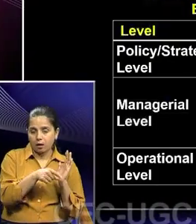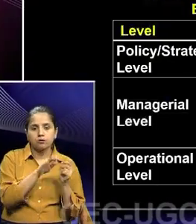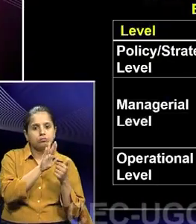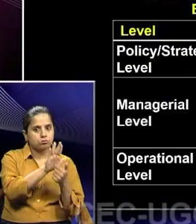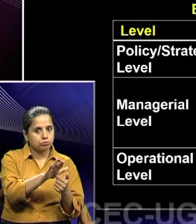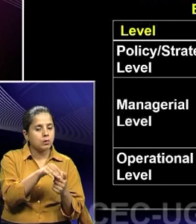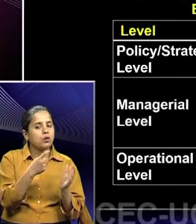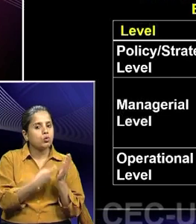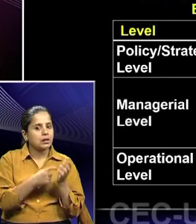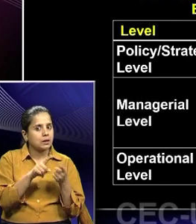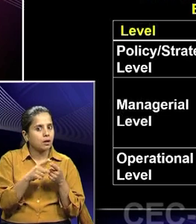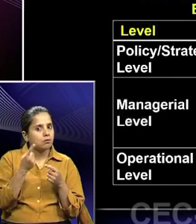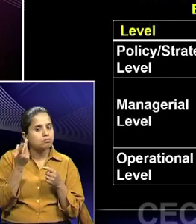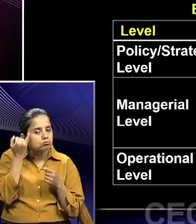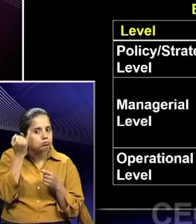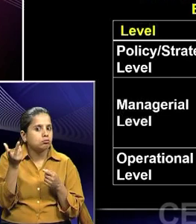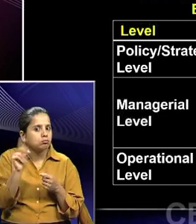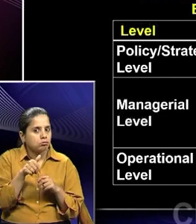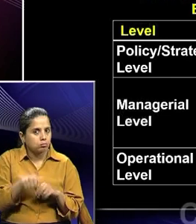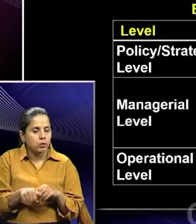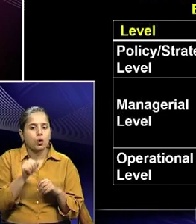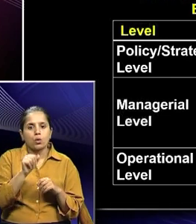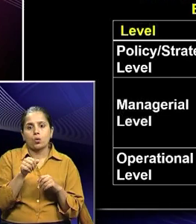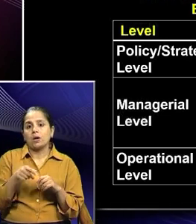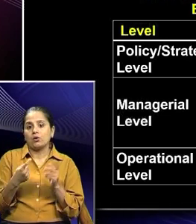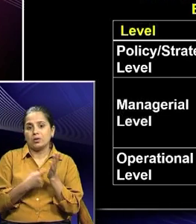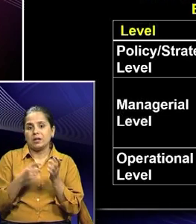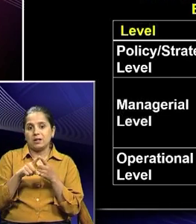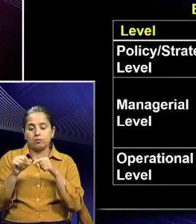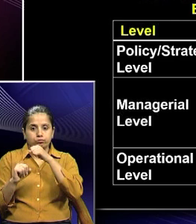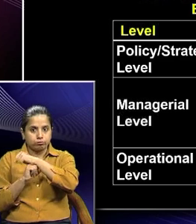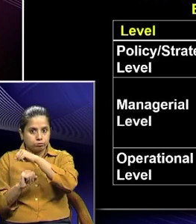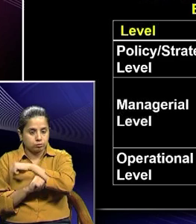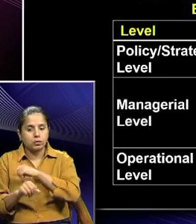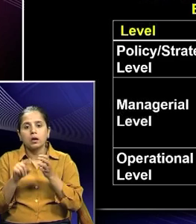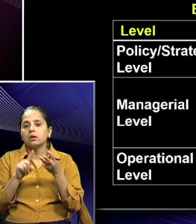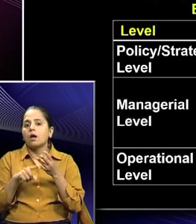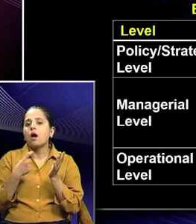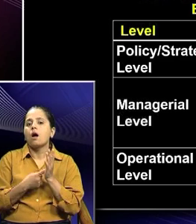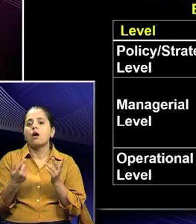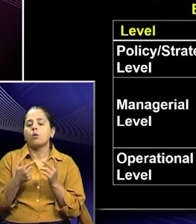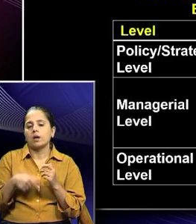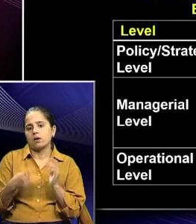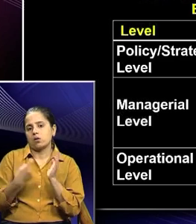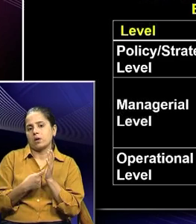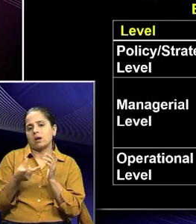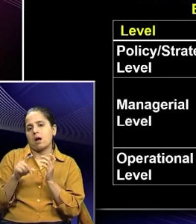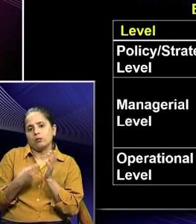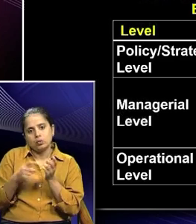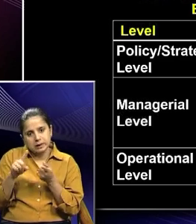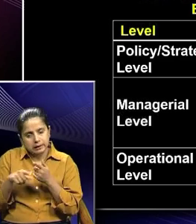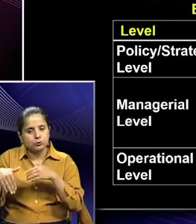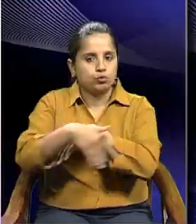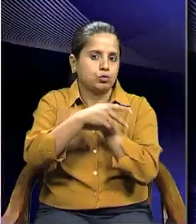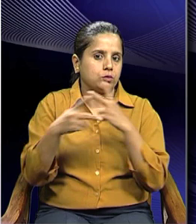representing reinventing the industry, second R is showing restructuring, and third R is showing re-engineering. So,